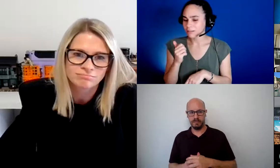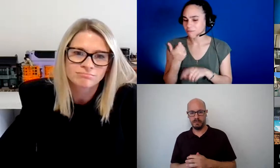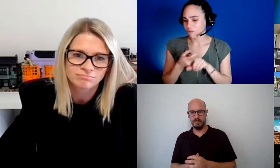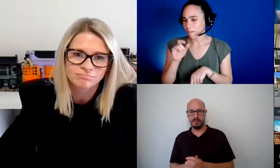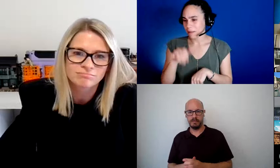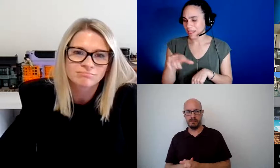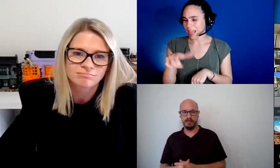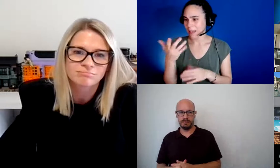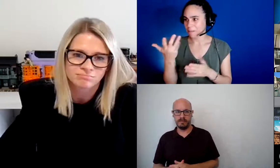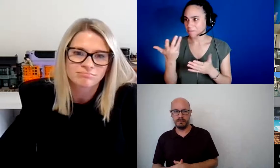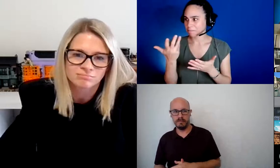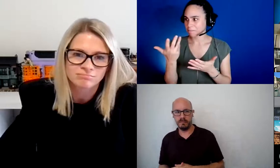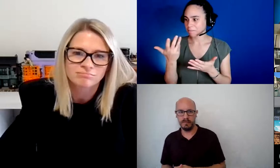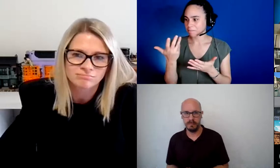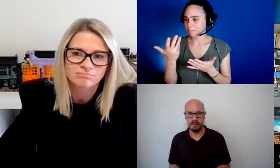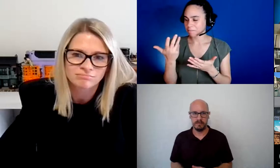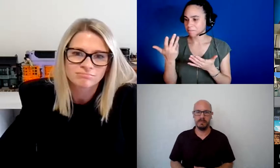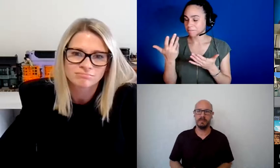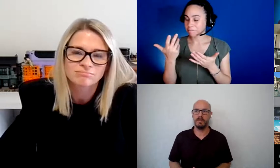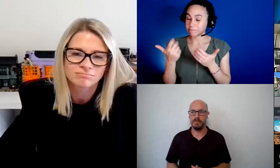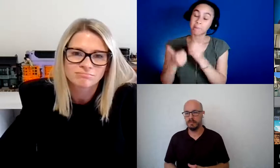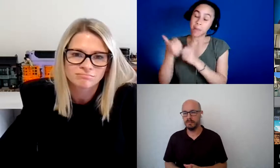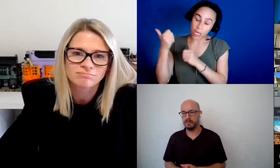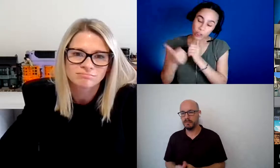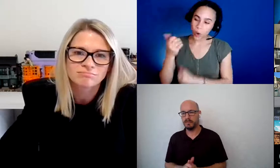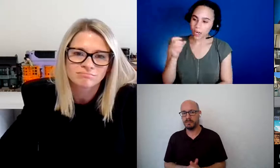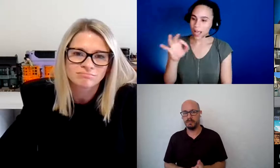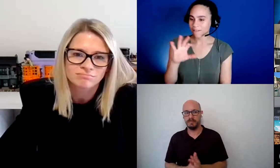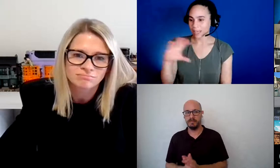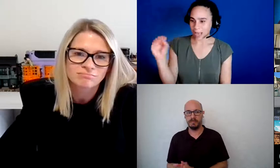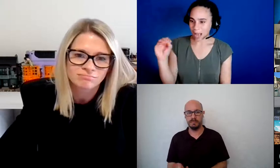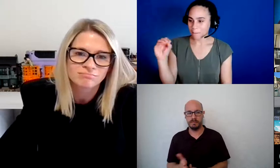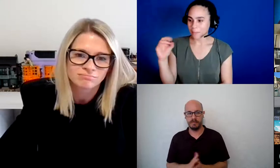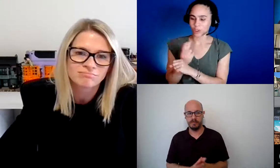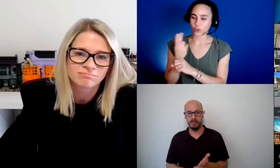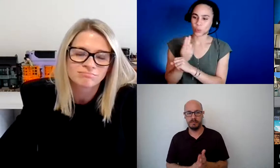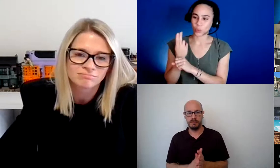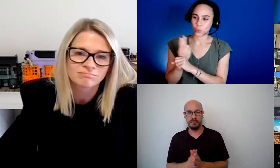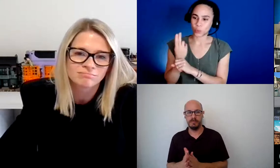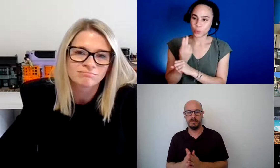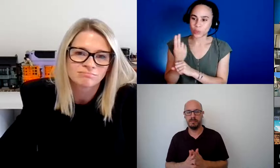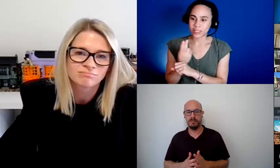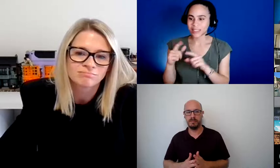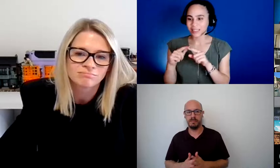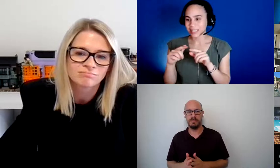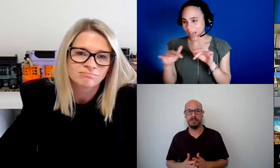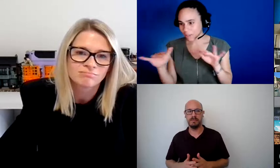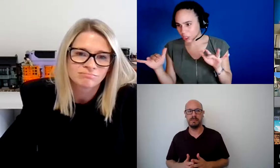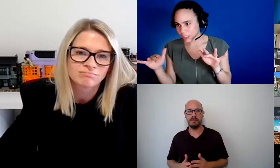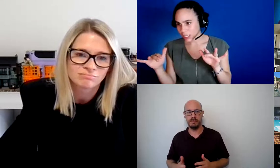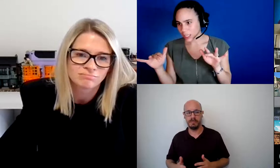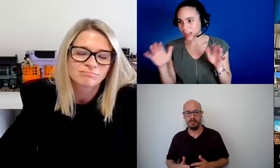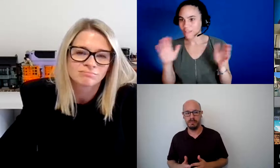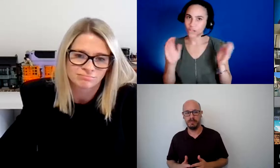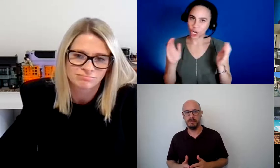the way the majority of the companies utilize diversity versus for what it's worth,